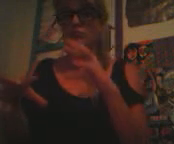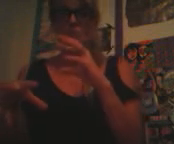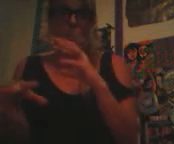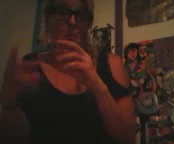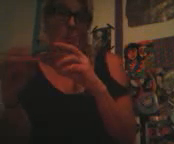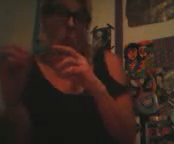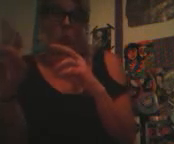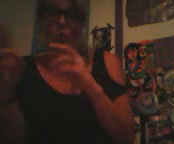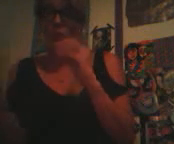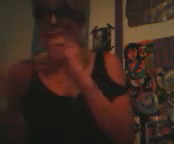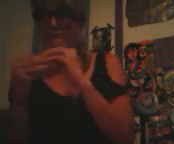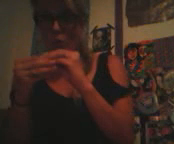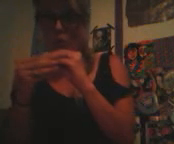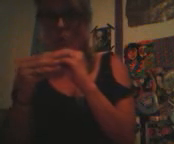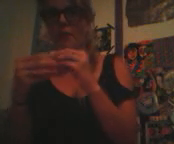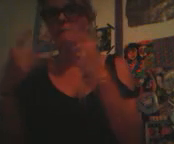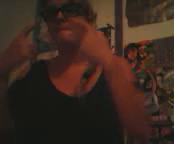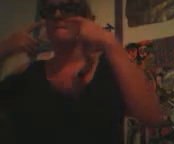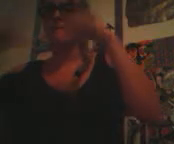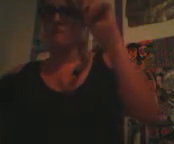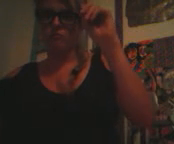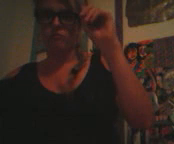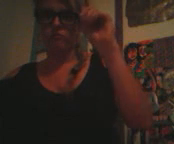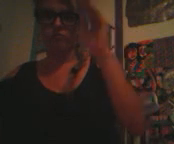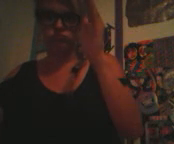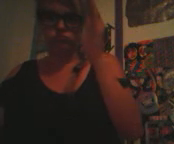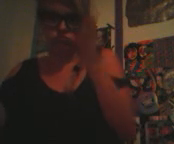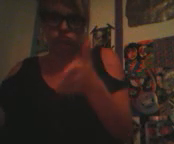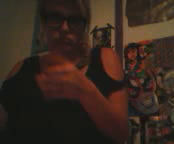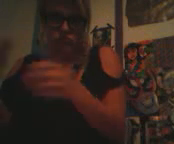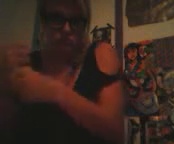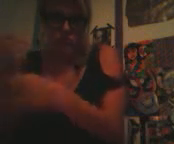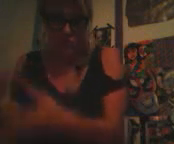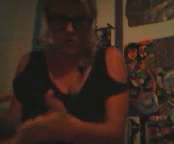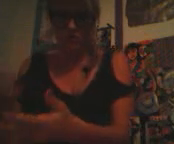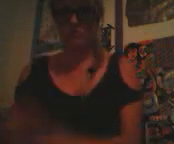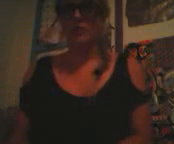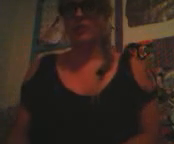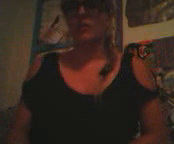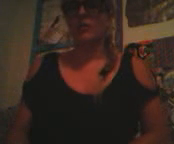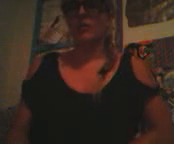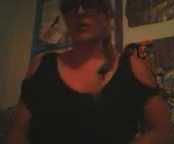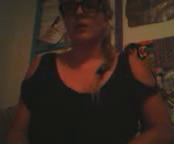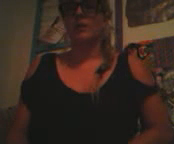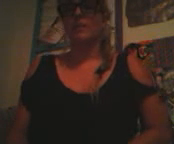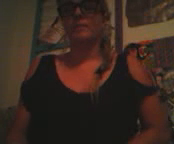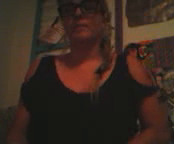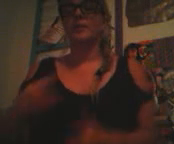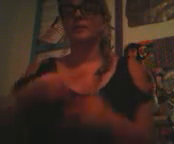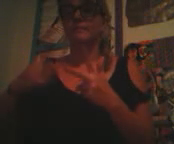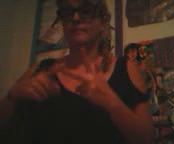This is an example called a single replacement reaction. In a single replacement reaction, the element that happens to